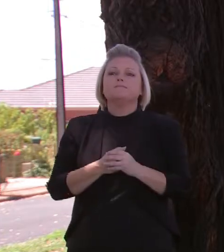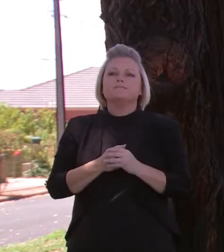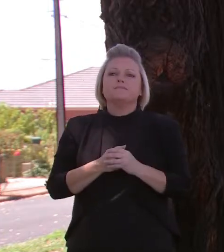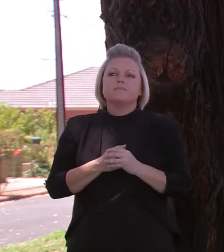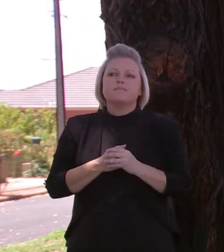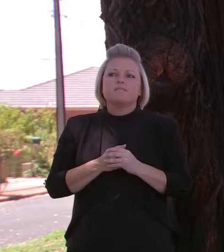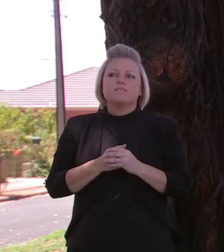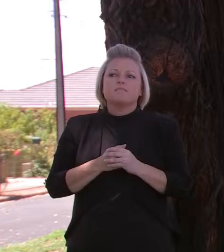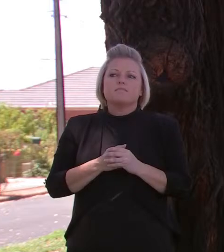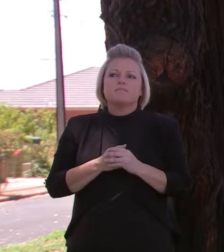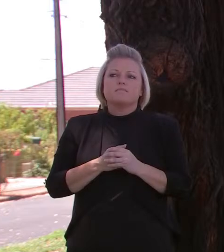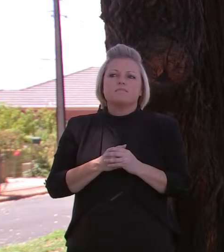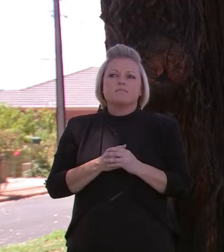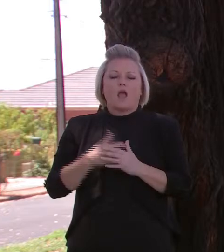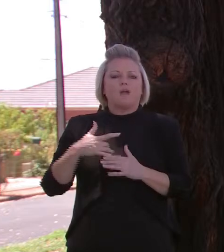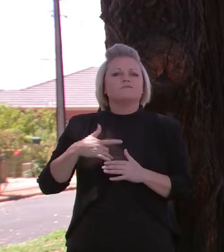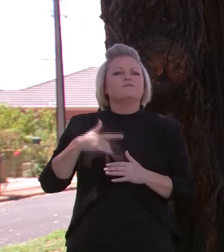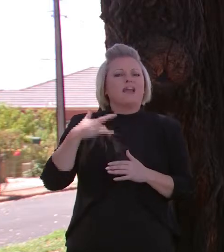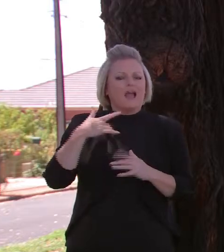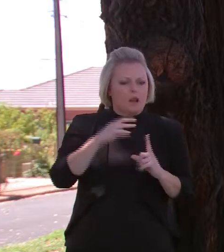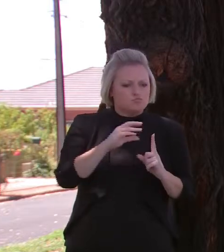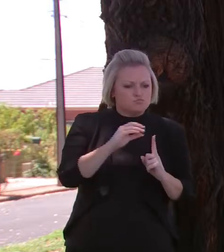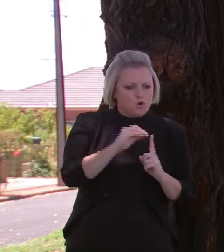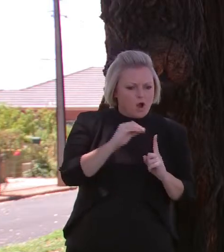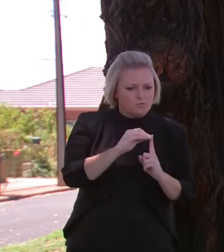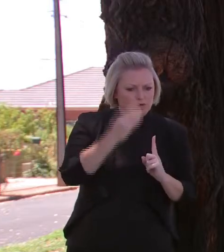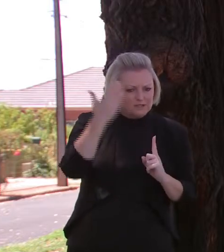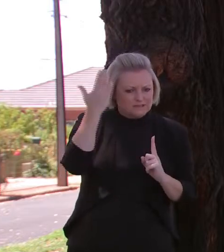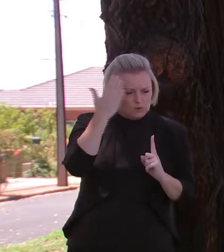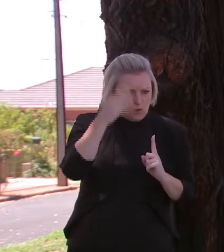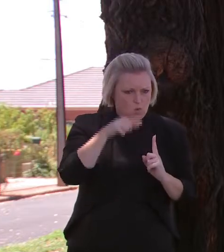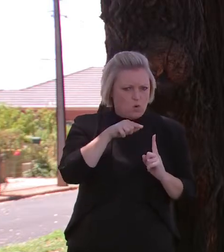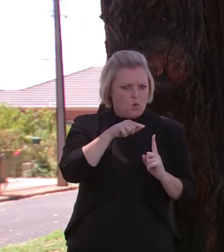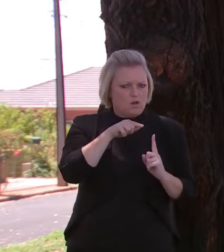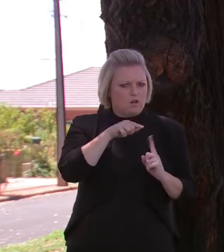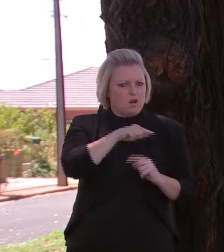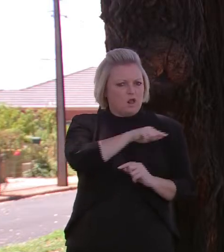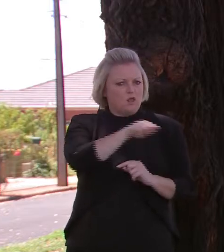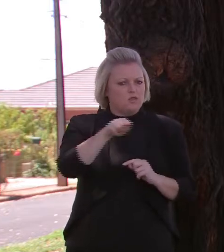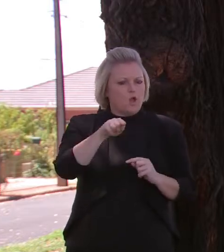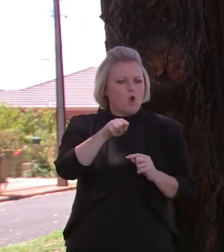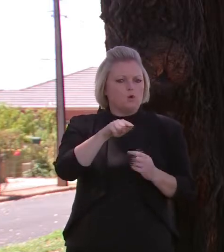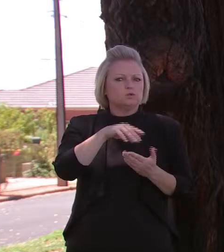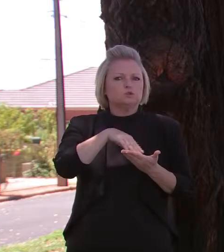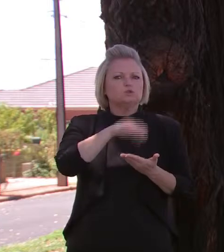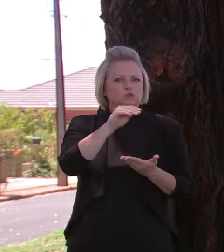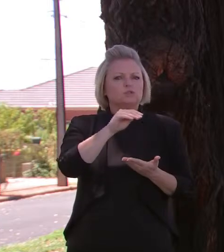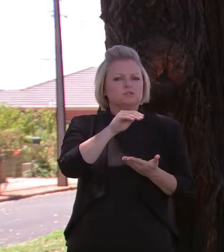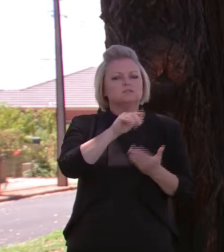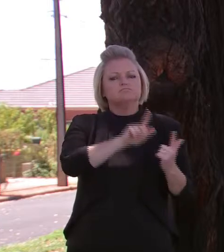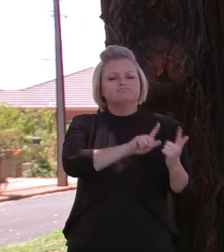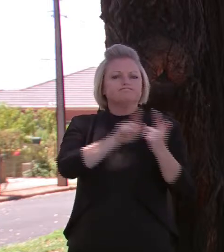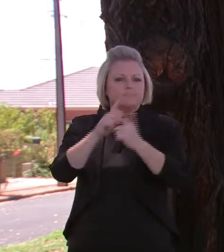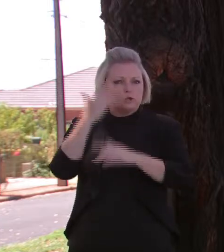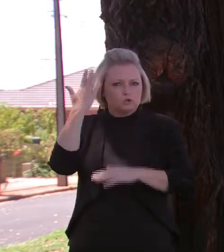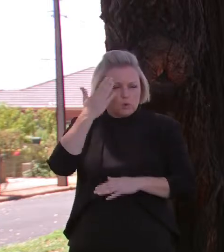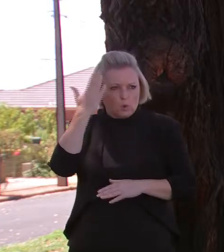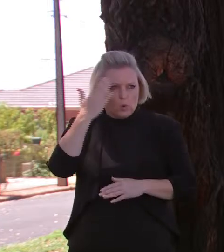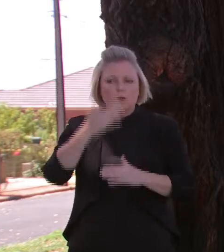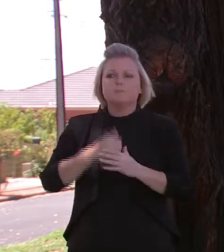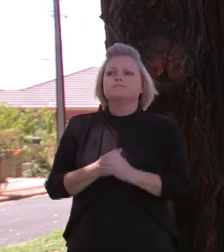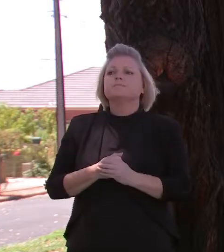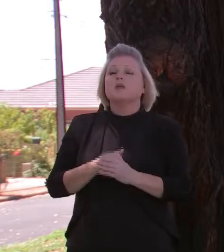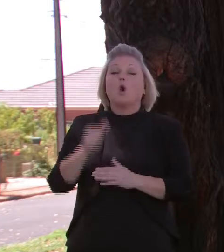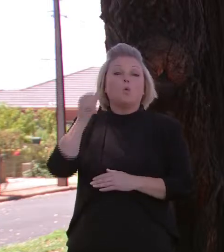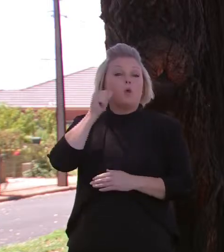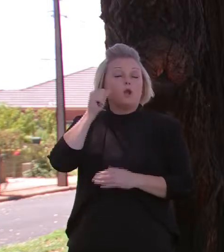would expect there to be more children in primary years that would need to have that provision. Certainly we understand that there are a number of essential